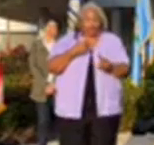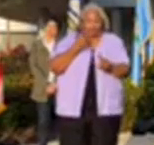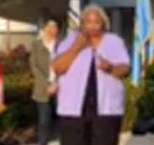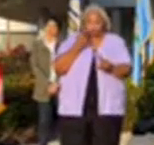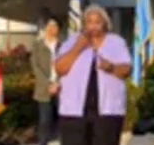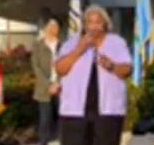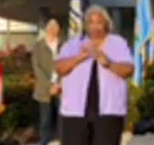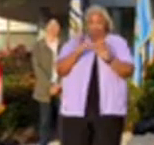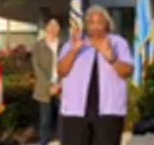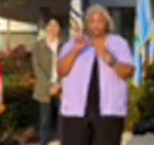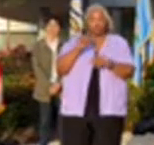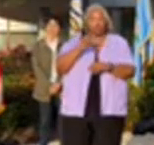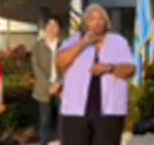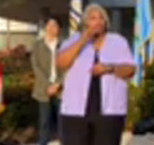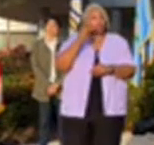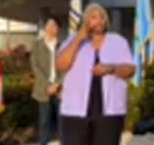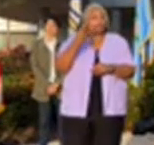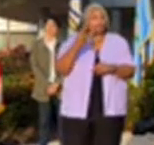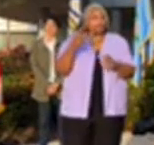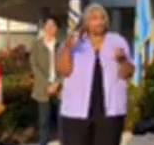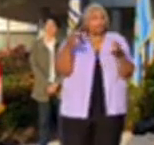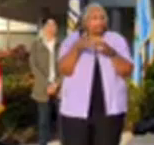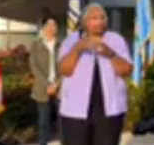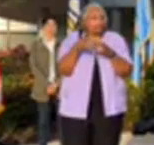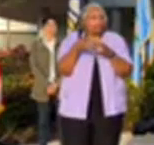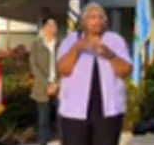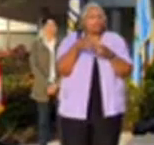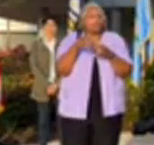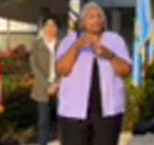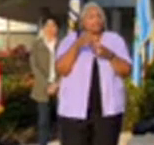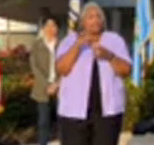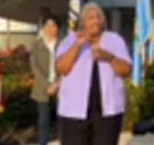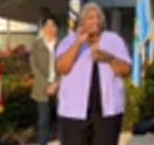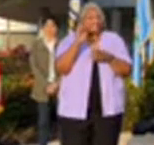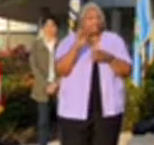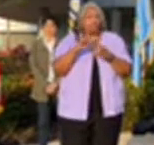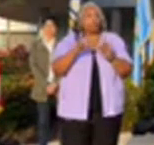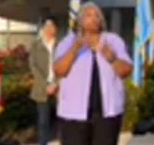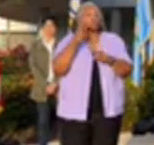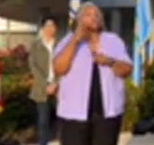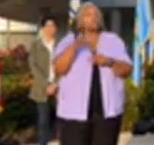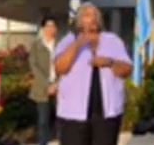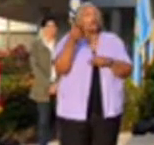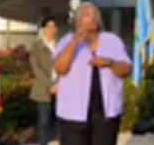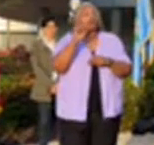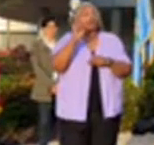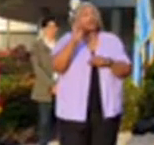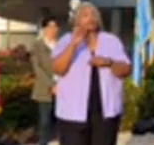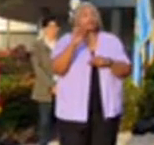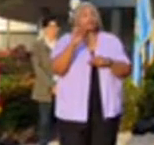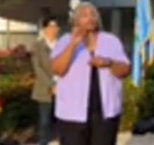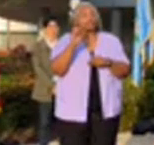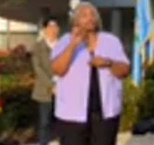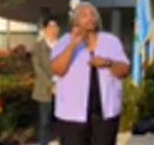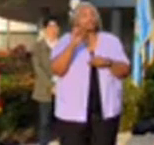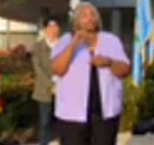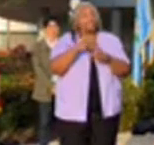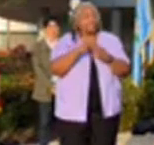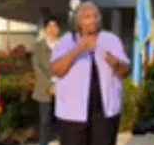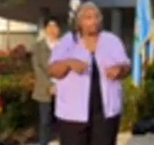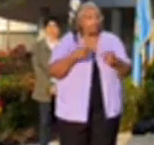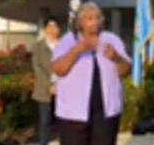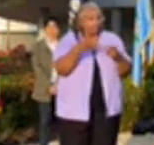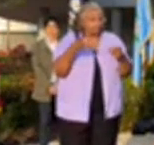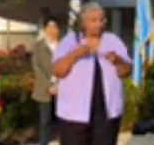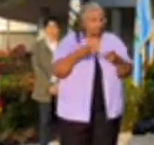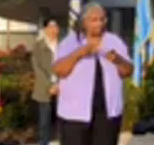So you haven't seen a cluster of cases like Correct. Lambeth, but have you seen other cases in living facilities